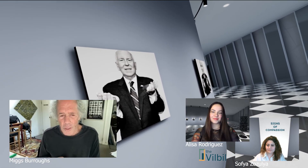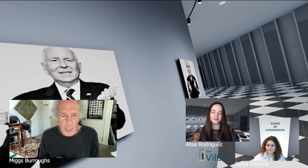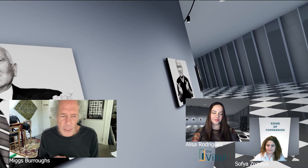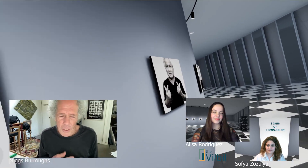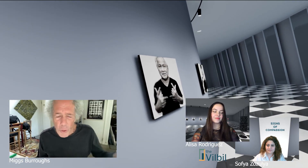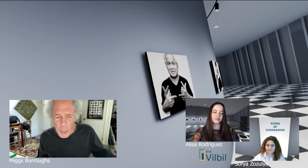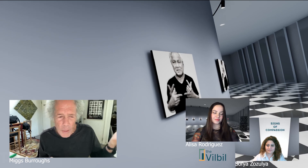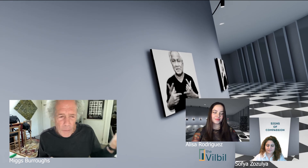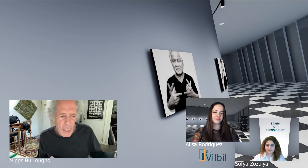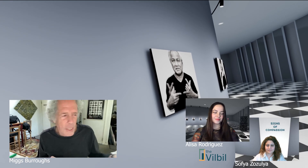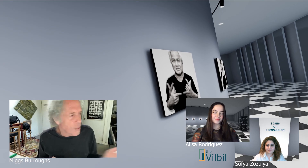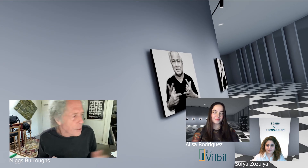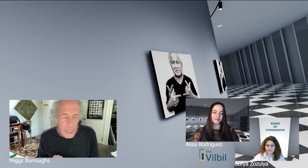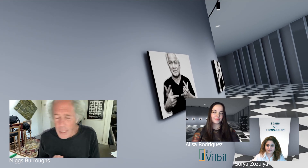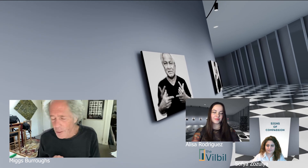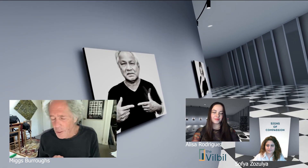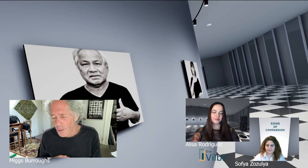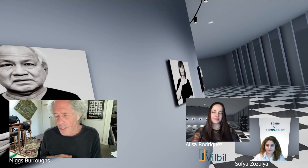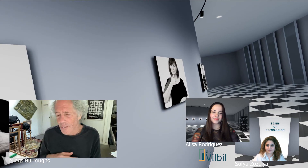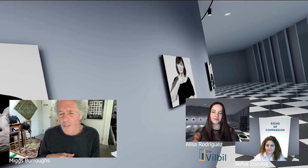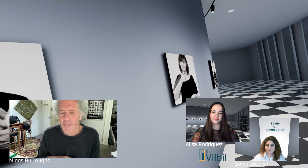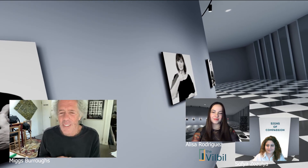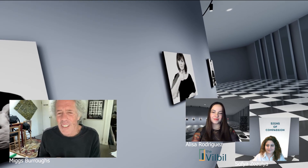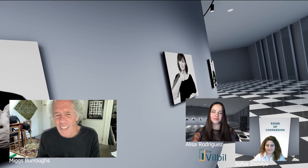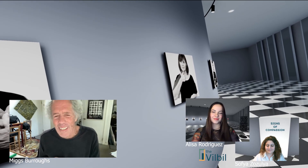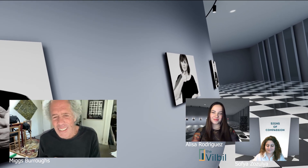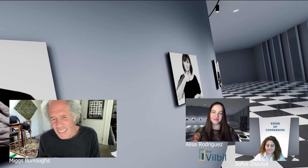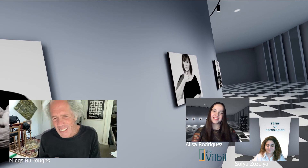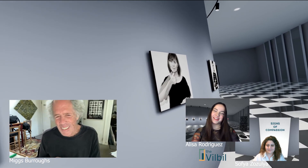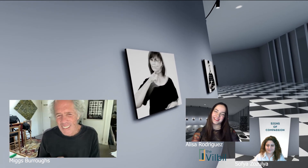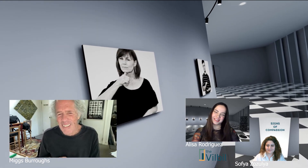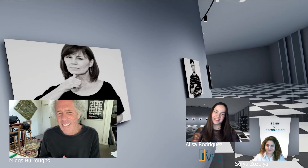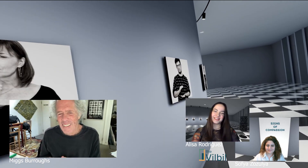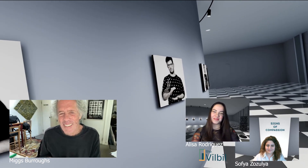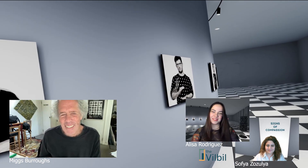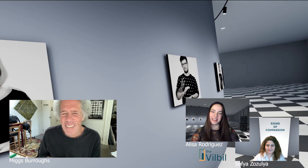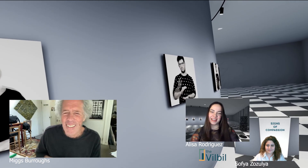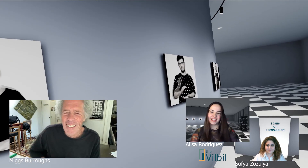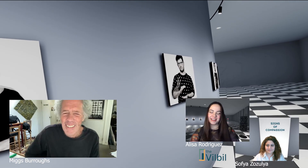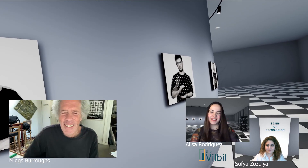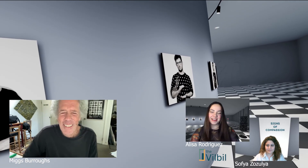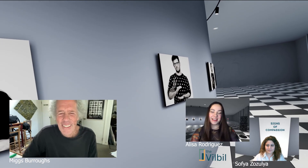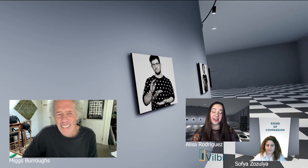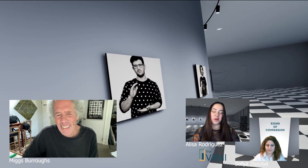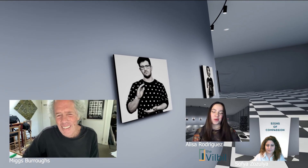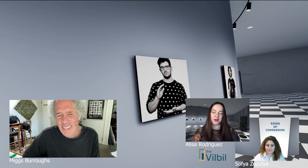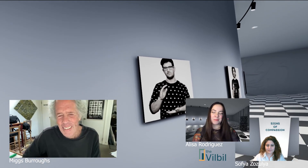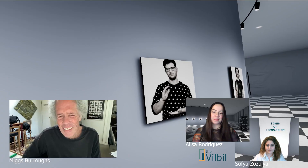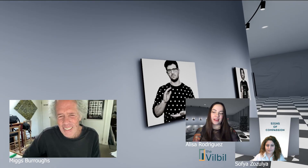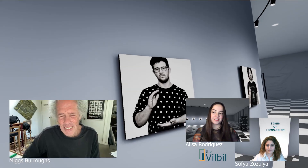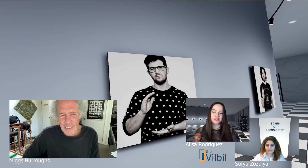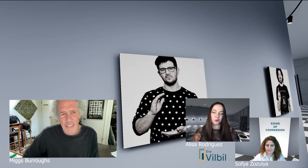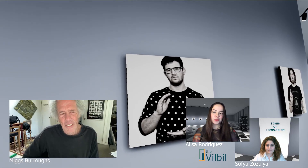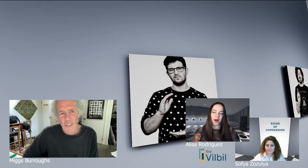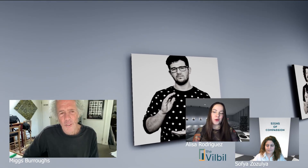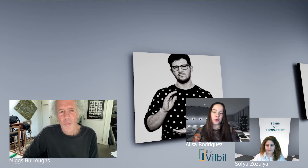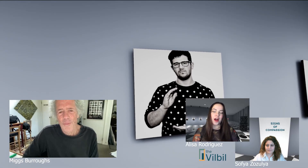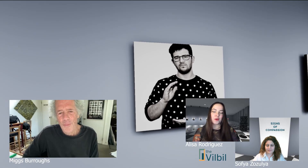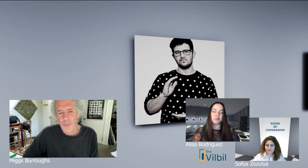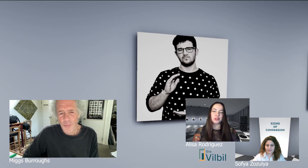not doing anybody any good in my house, Yeah, well, and it's also our mission